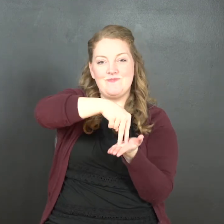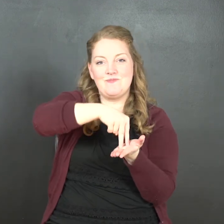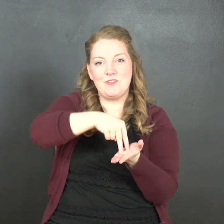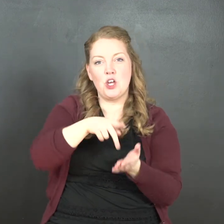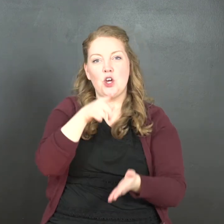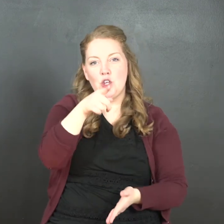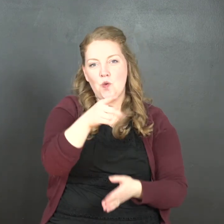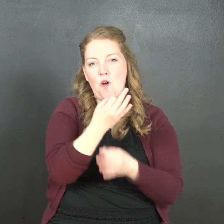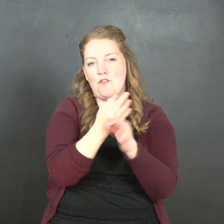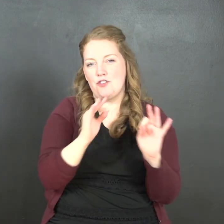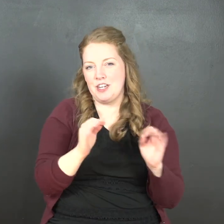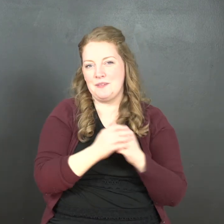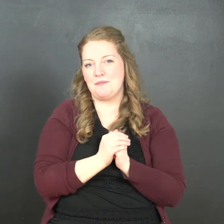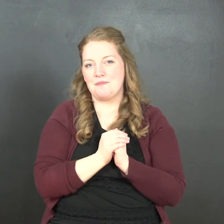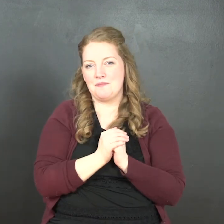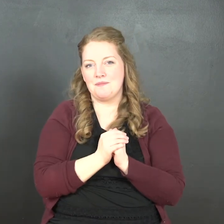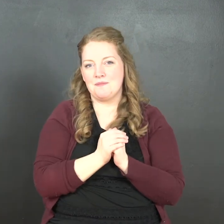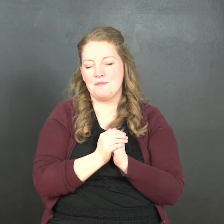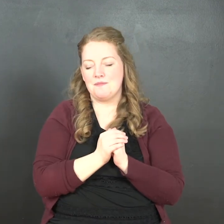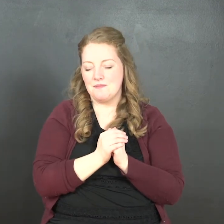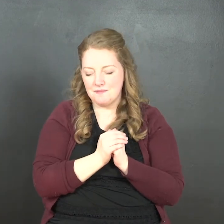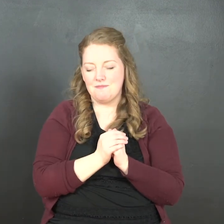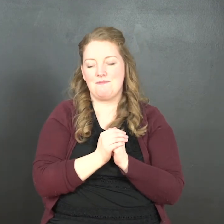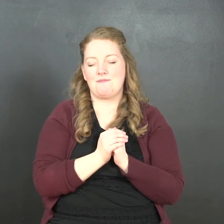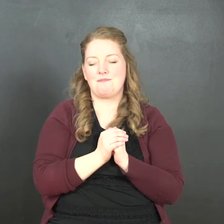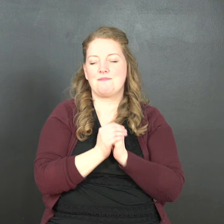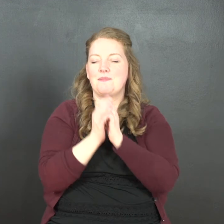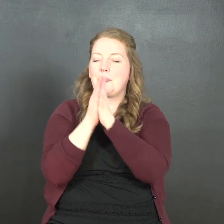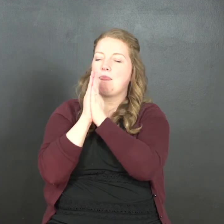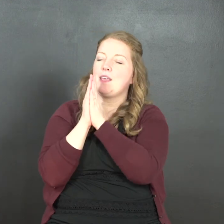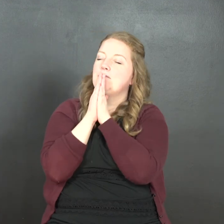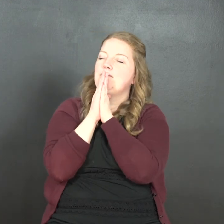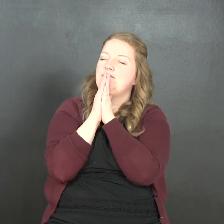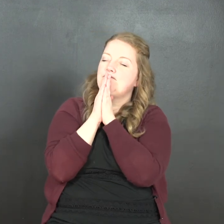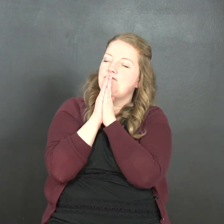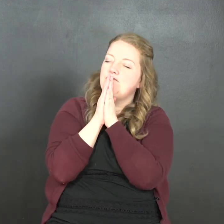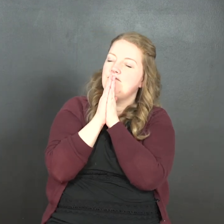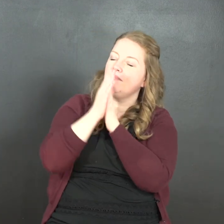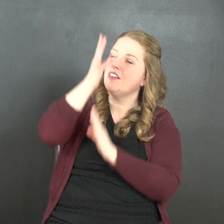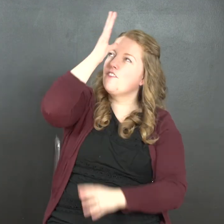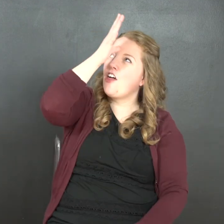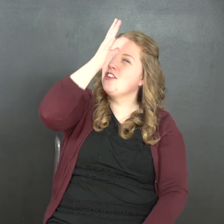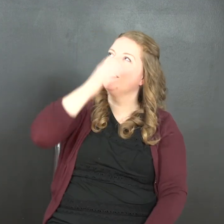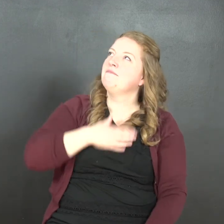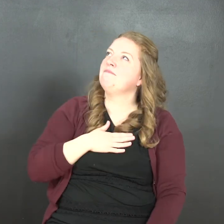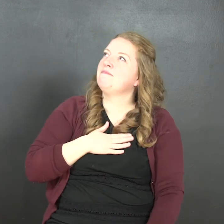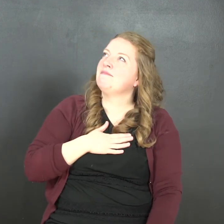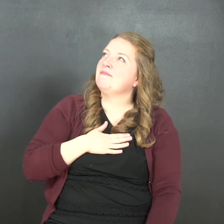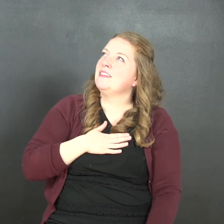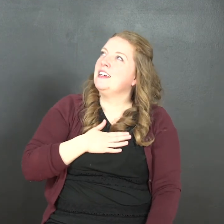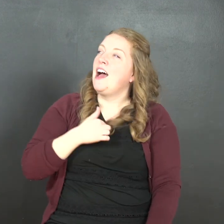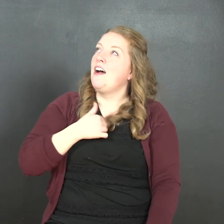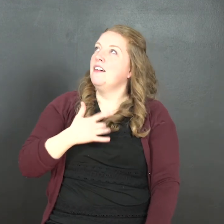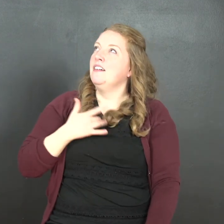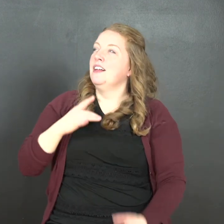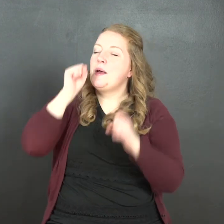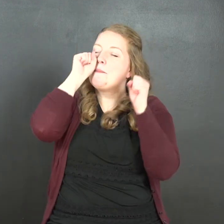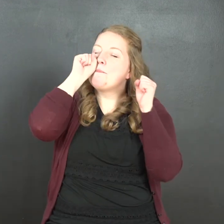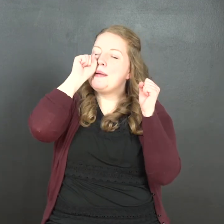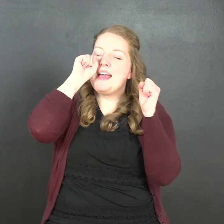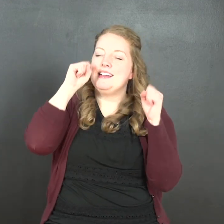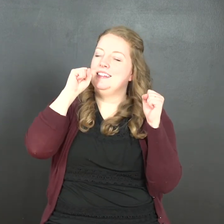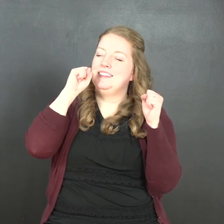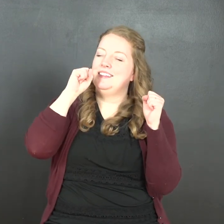I'm always amazed when I look at the story of the resurrection of Jesus. I'm always amazed when I read the words of Paul